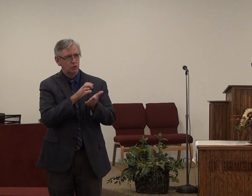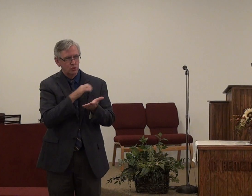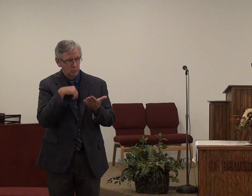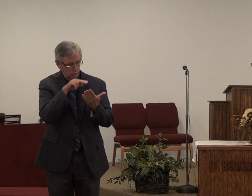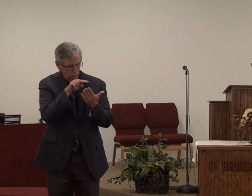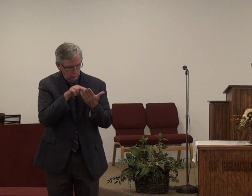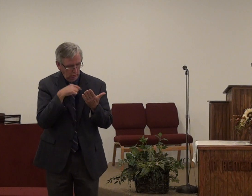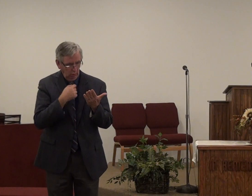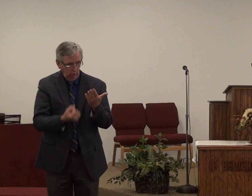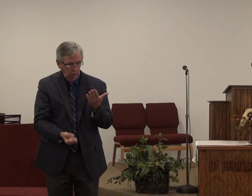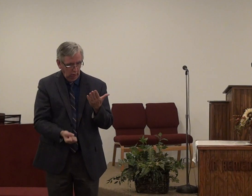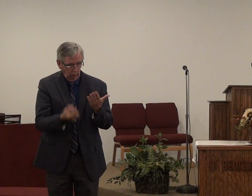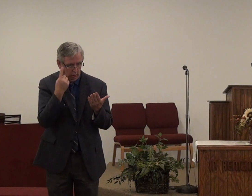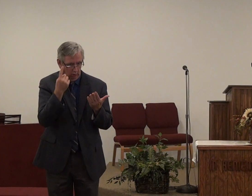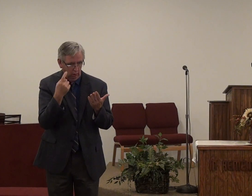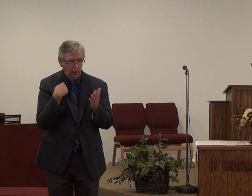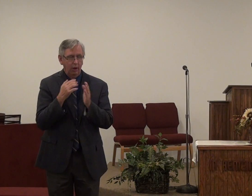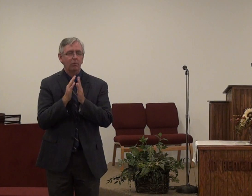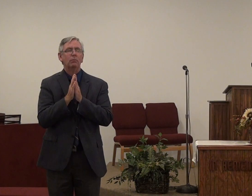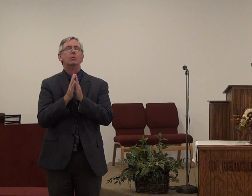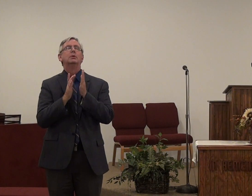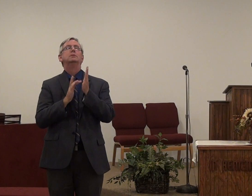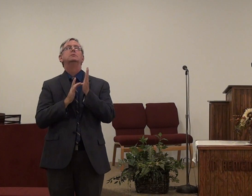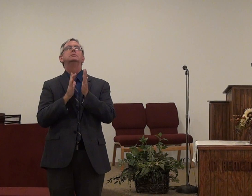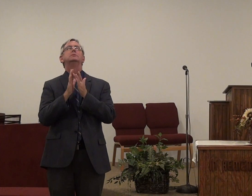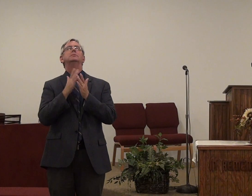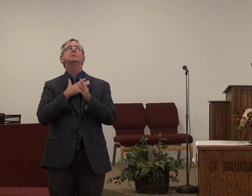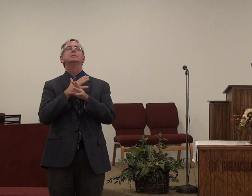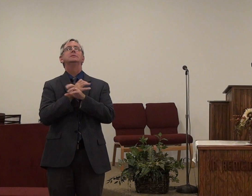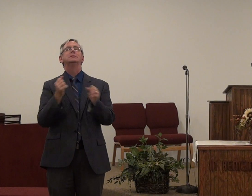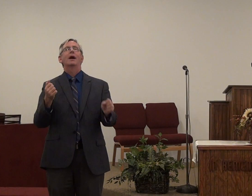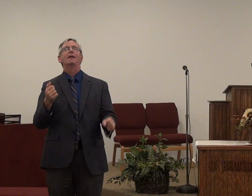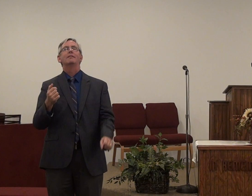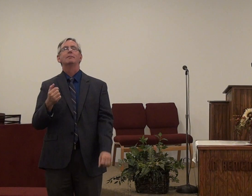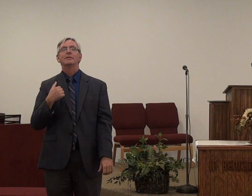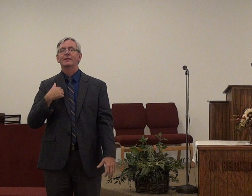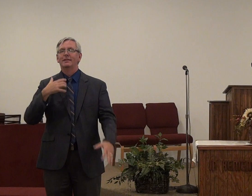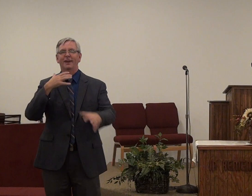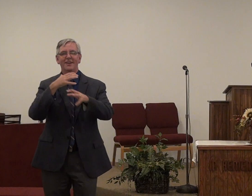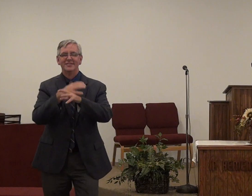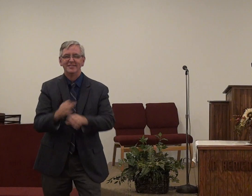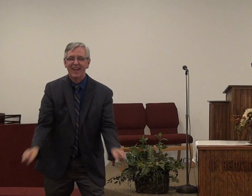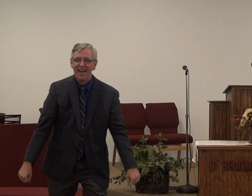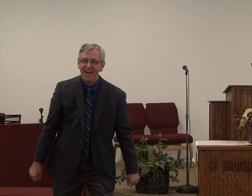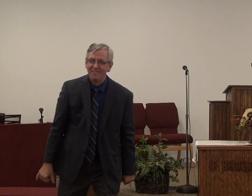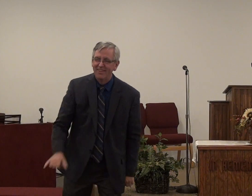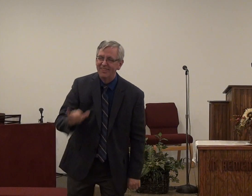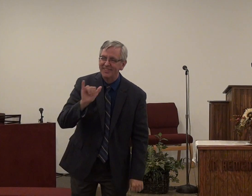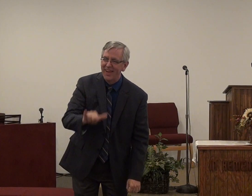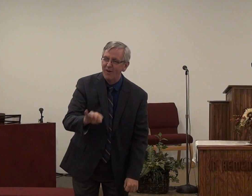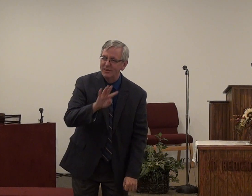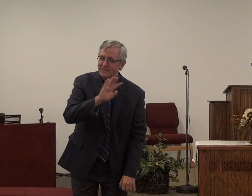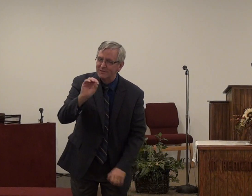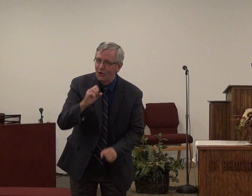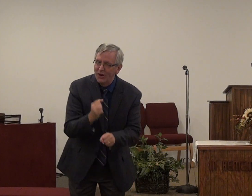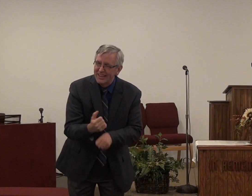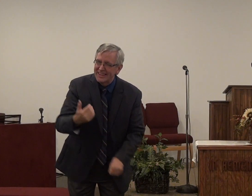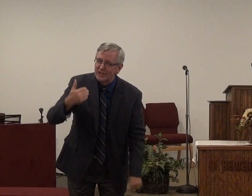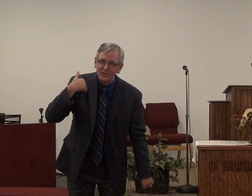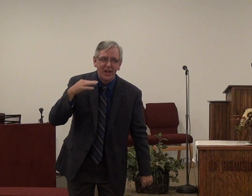where somebody shared the gospel with me. And I understood, and I prayed and asked Jesus to save me, and I got saved that day,